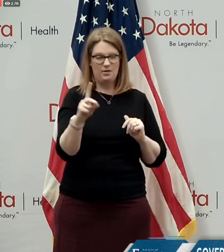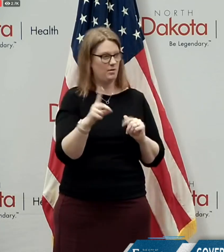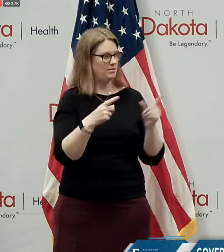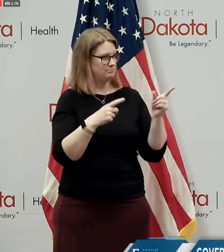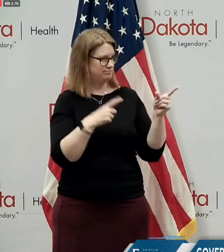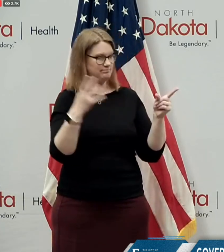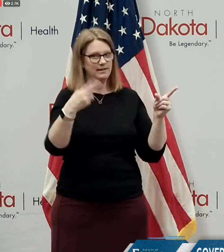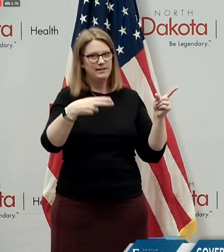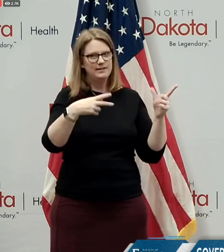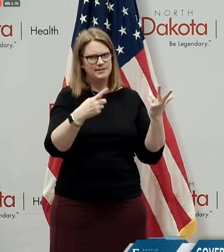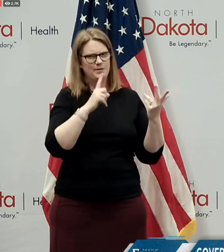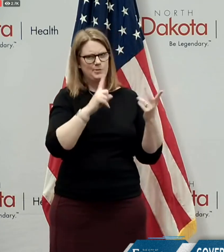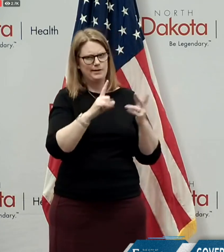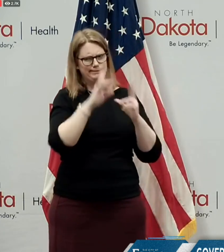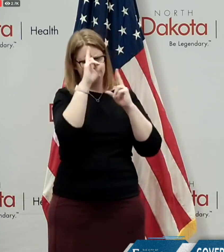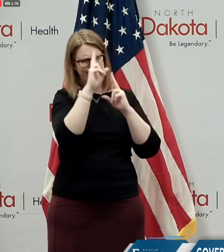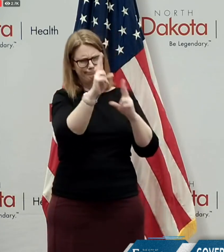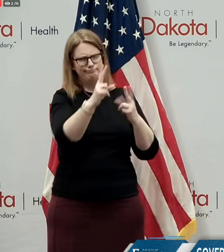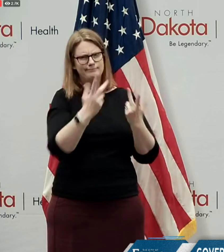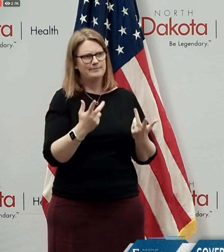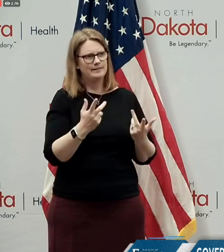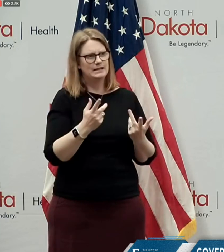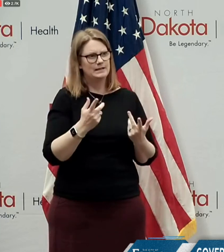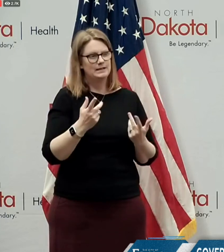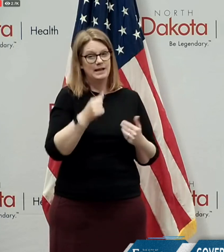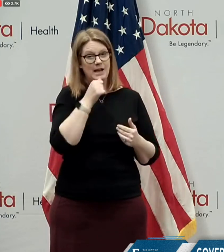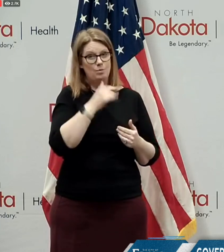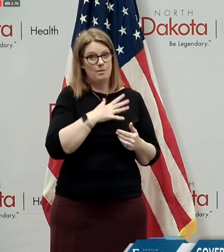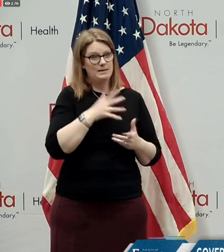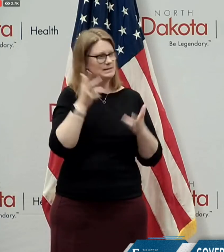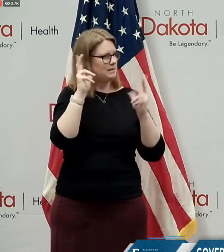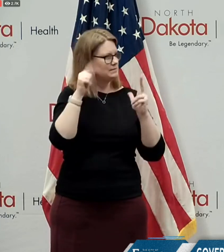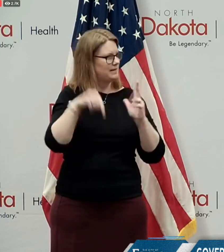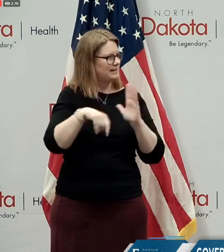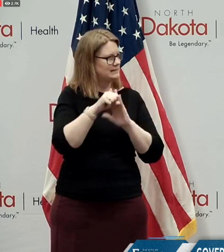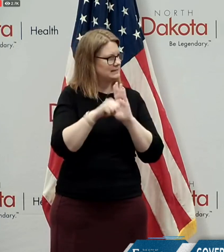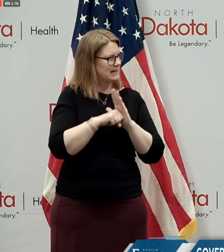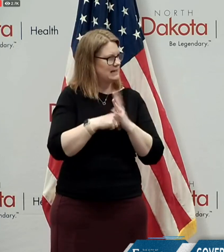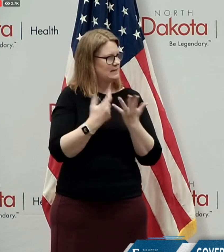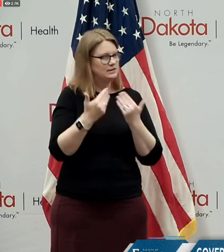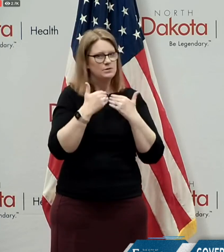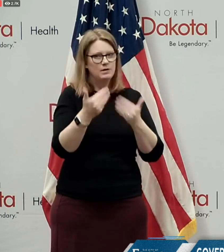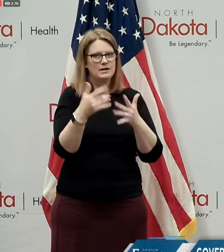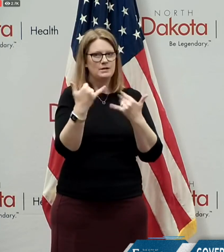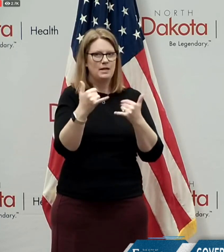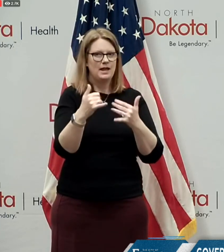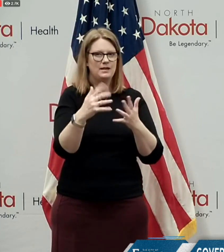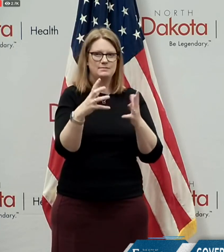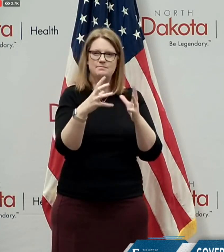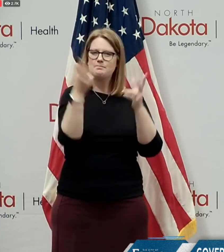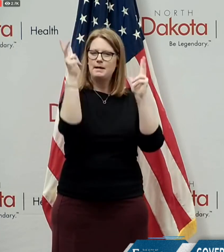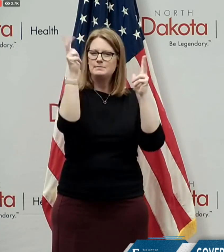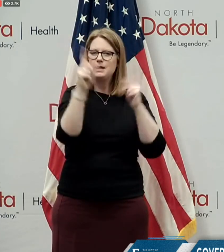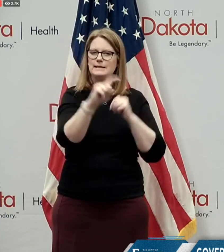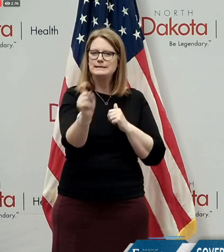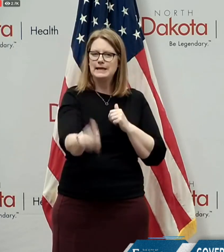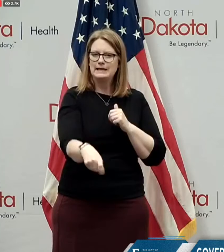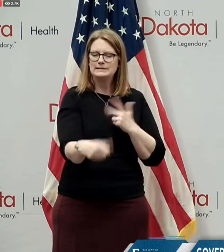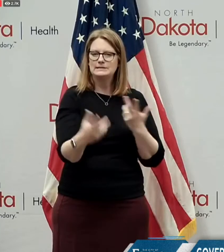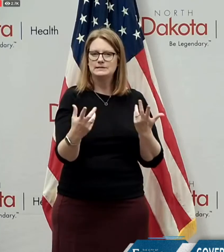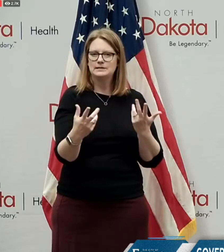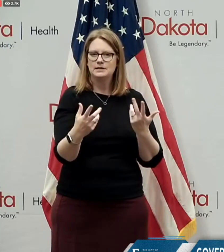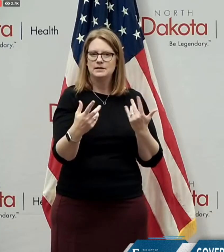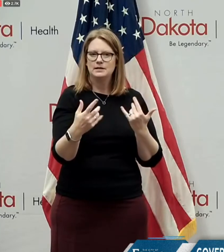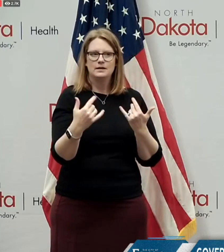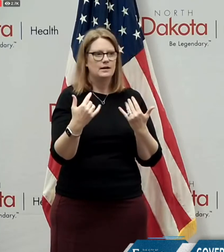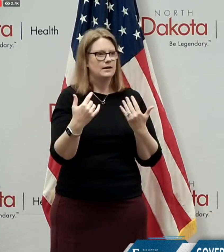of the highest ranking, I'd say, in history of women's basketball in the state. She went on to play ball in Texas, and now, as we're